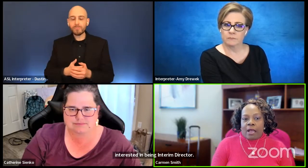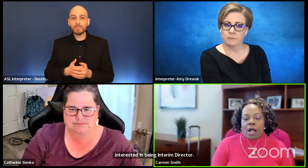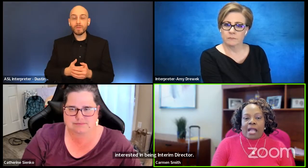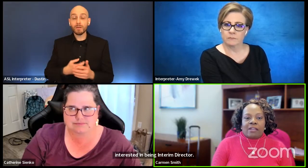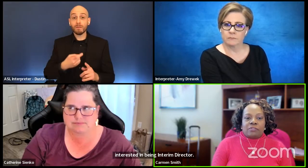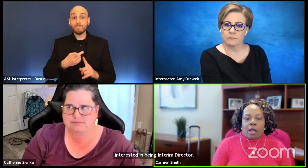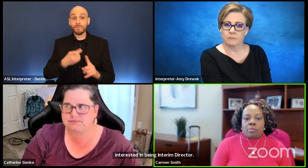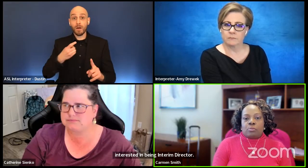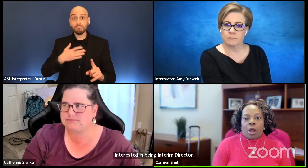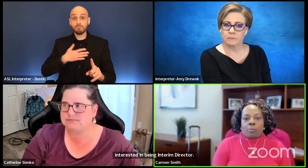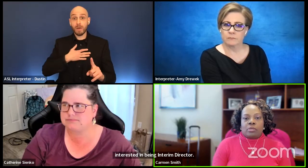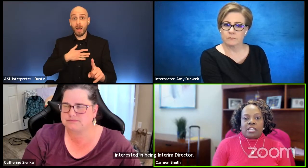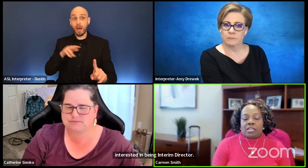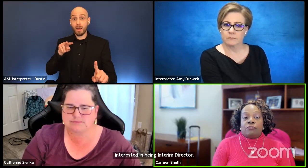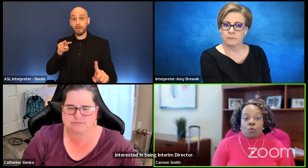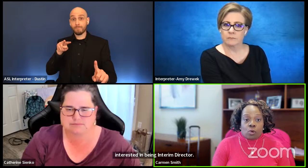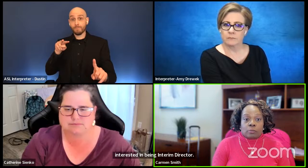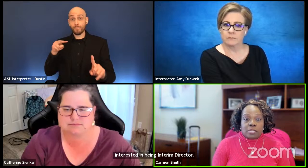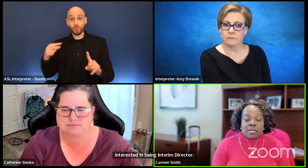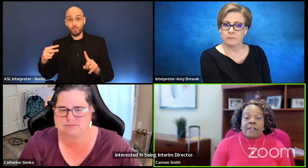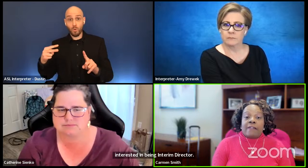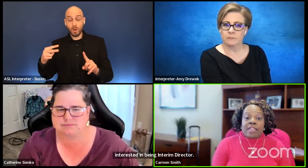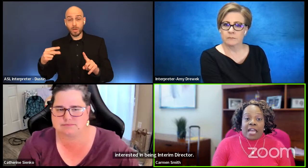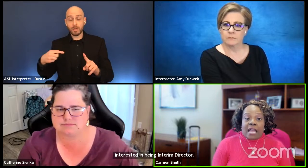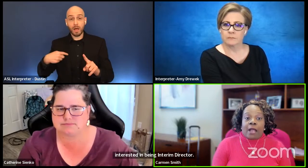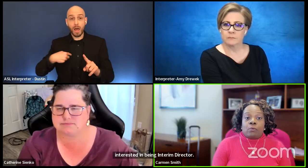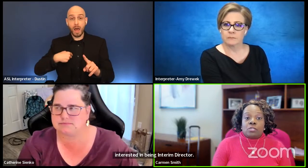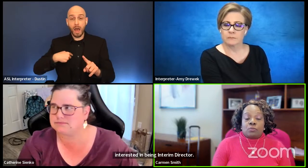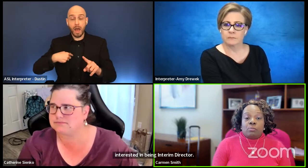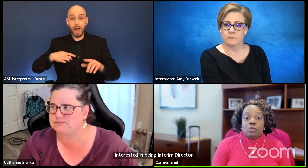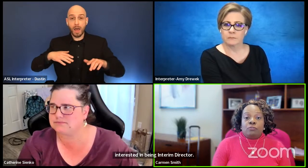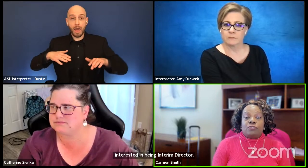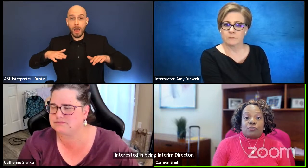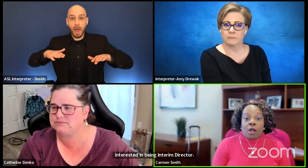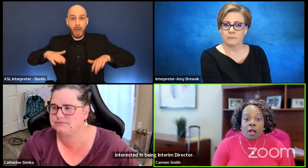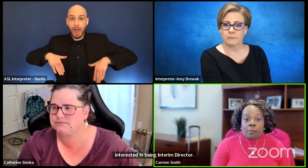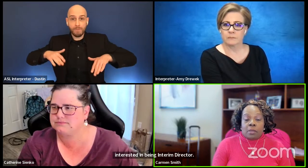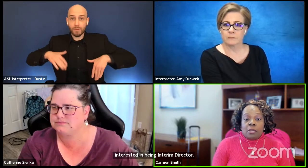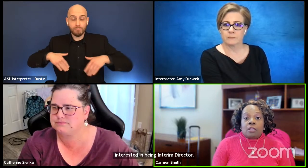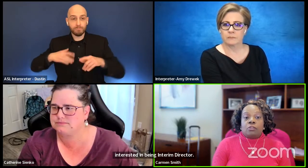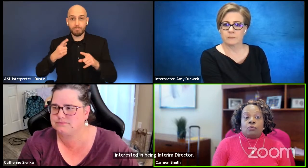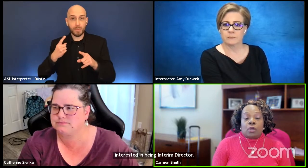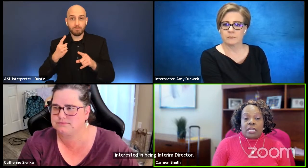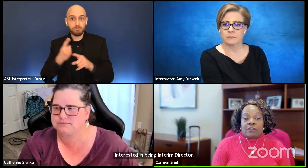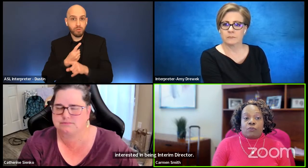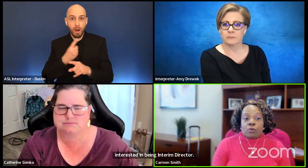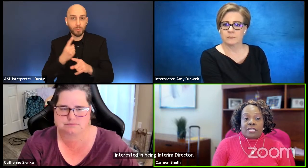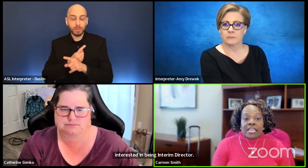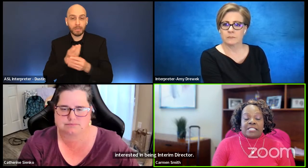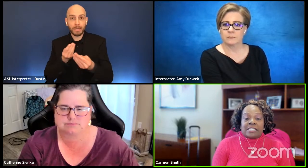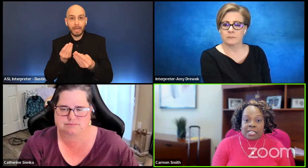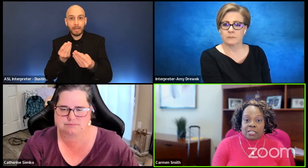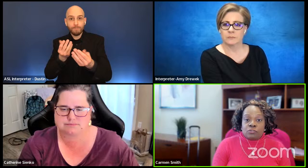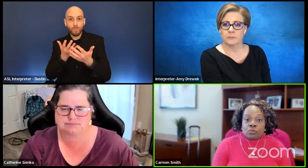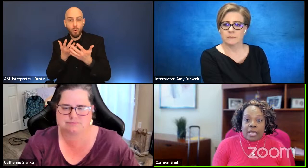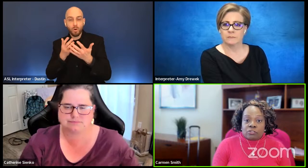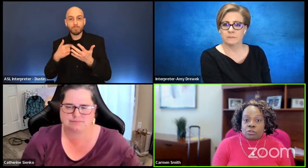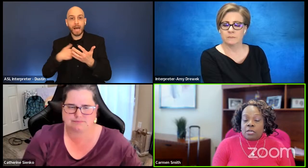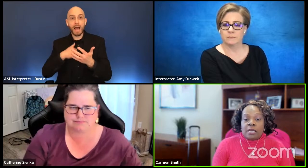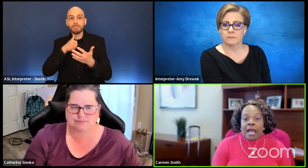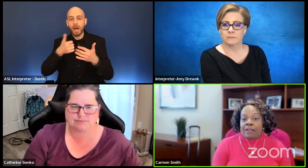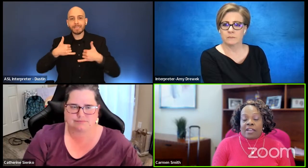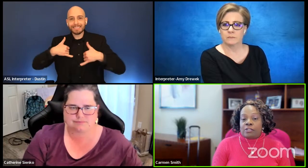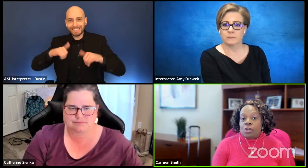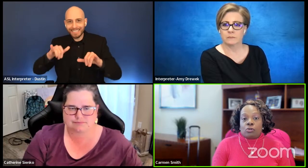right now, I have not been properly informed that I was removed from the running for the executive